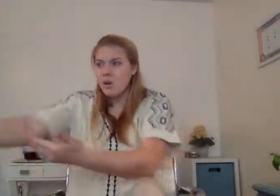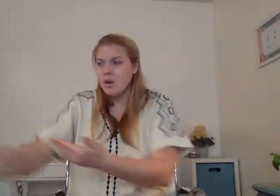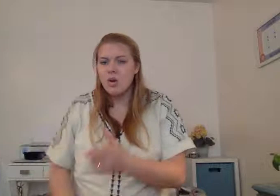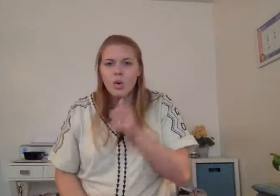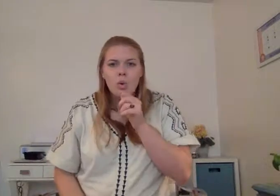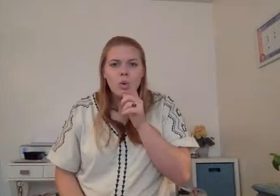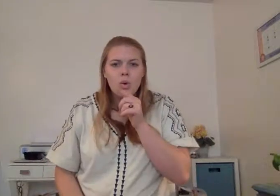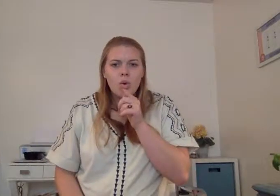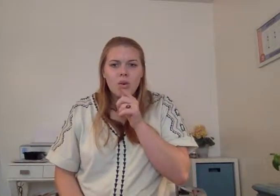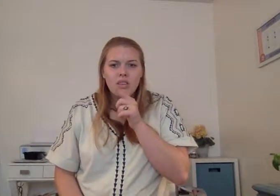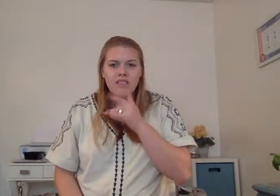the conversation?